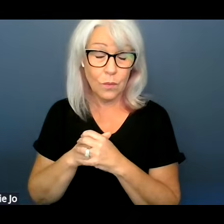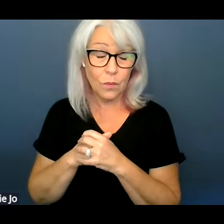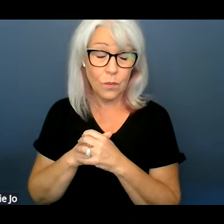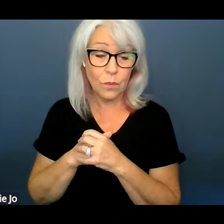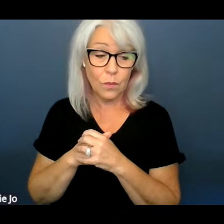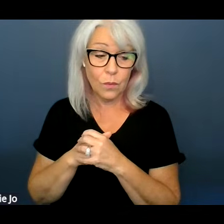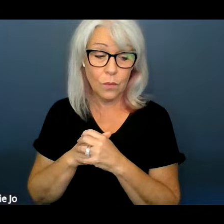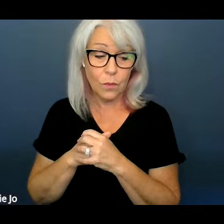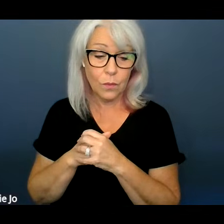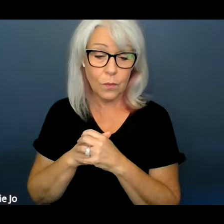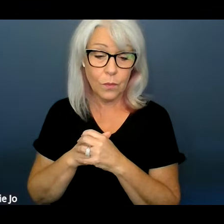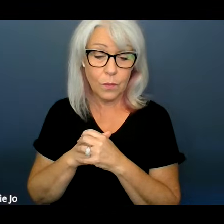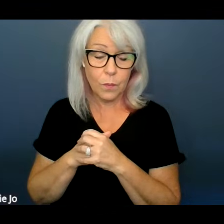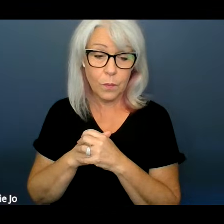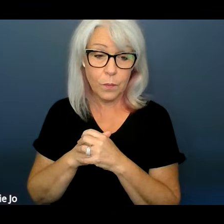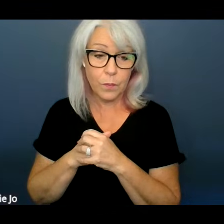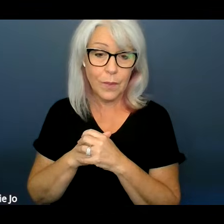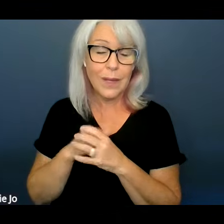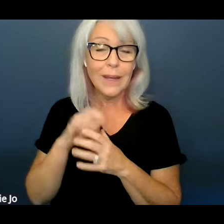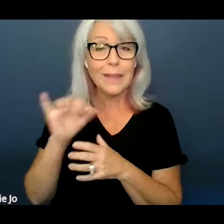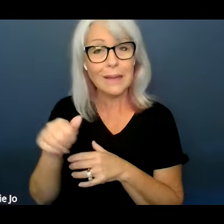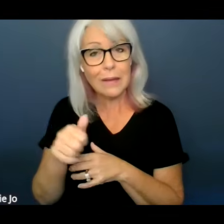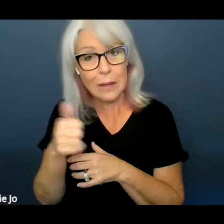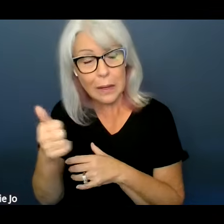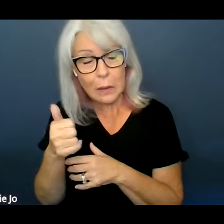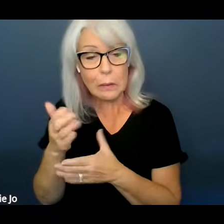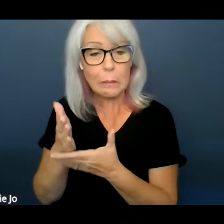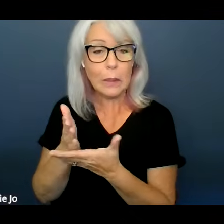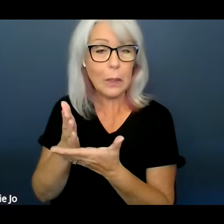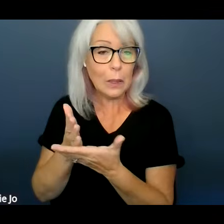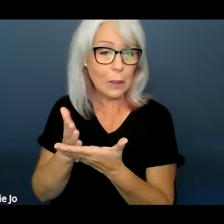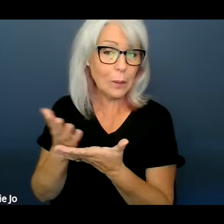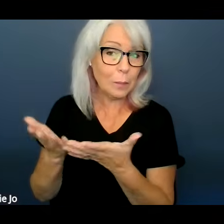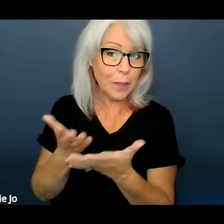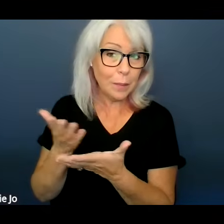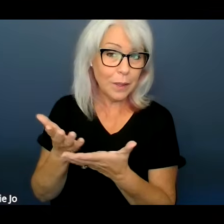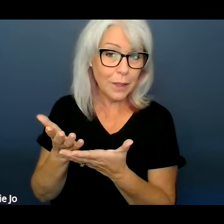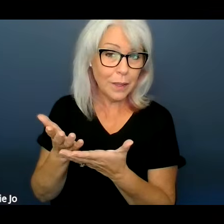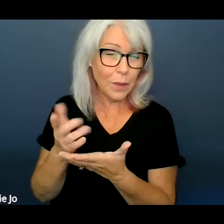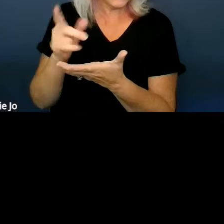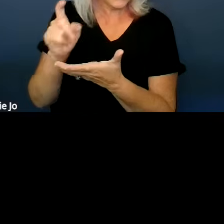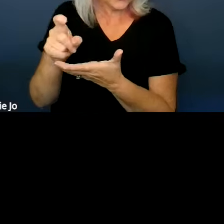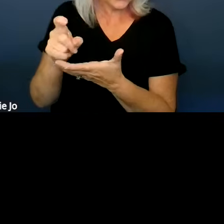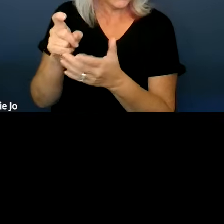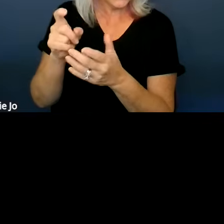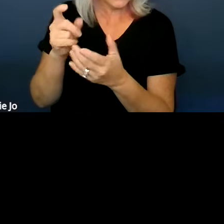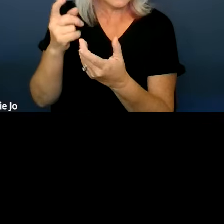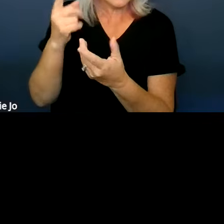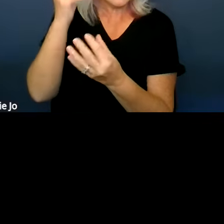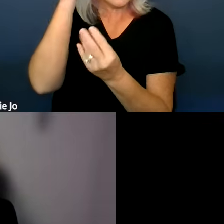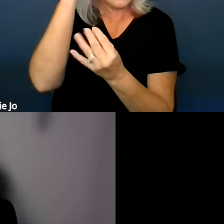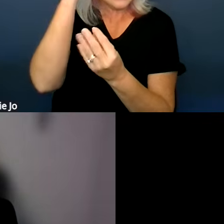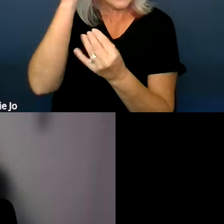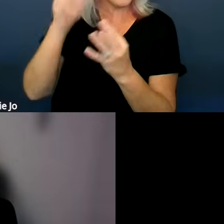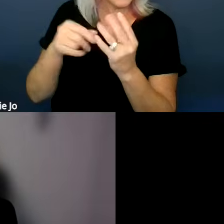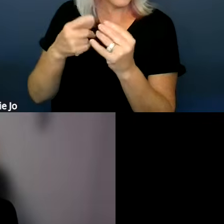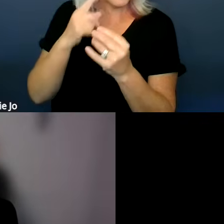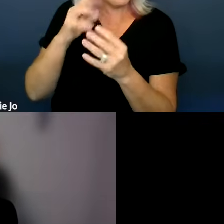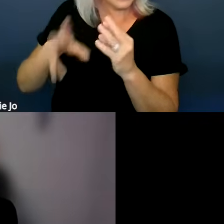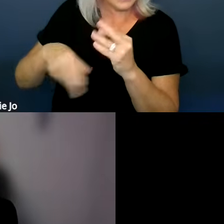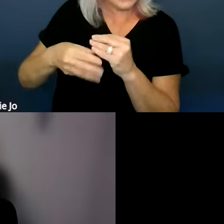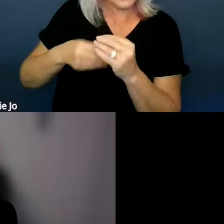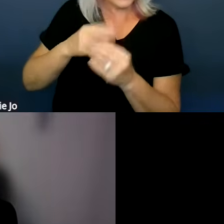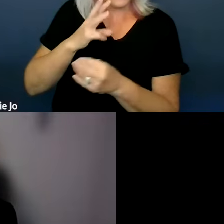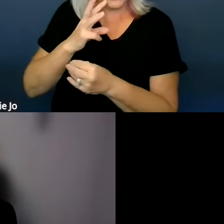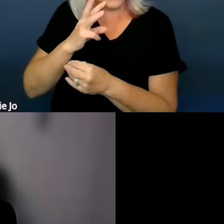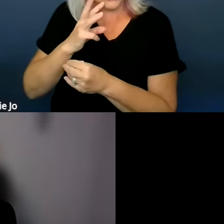that's, just like another dynamic that I think does, beg questions there. I agree with that.